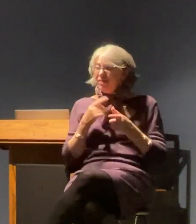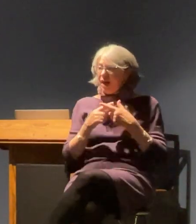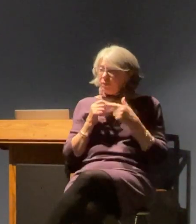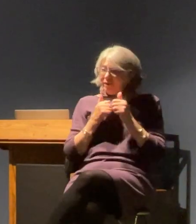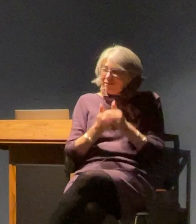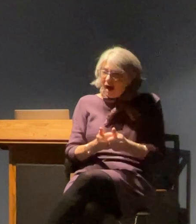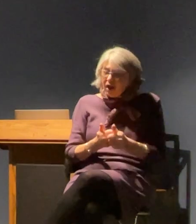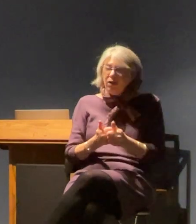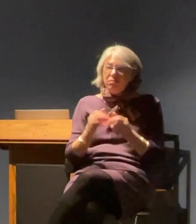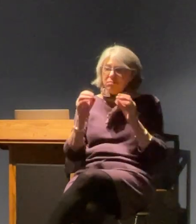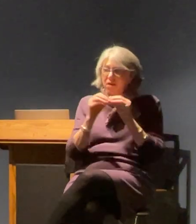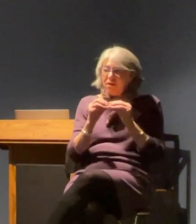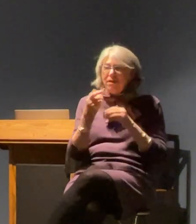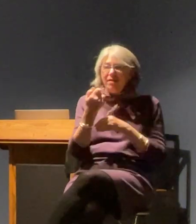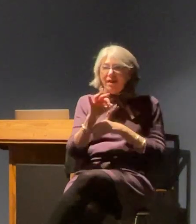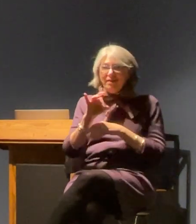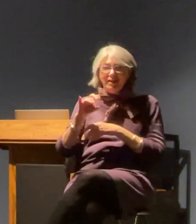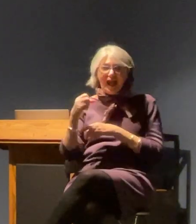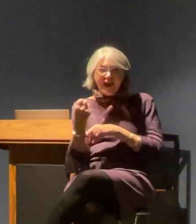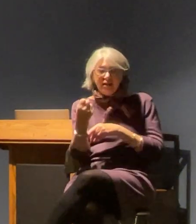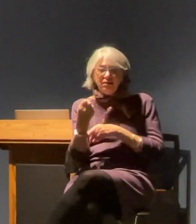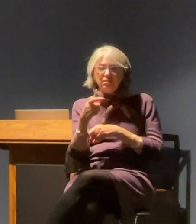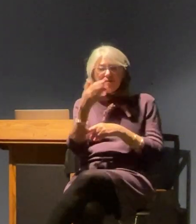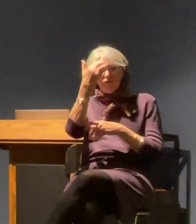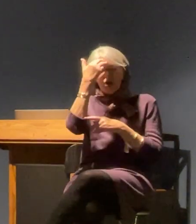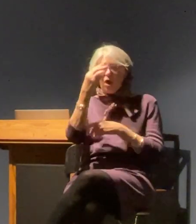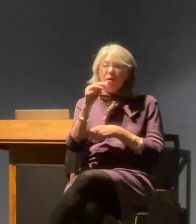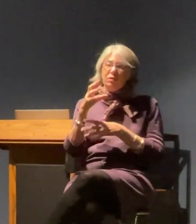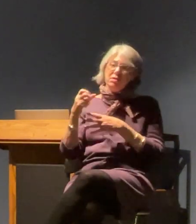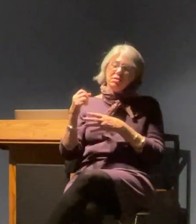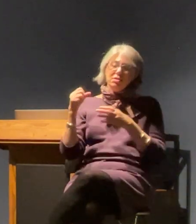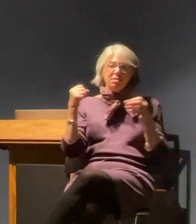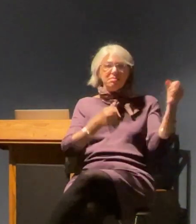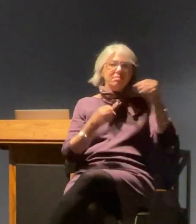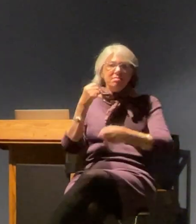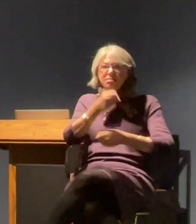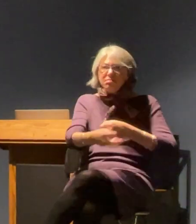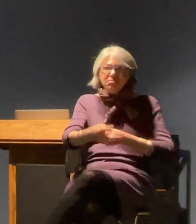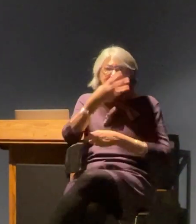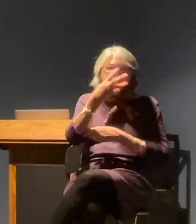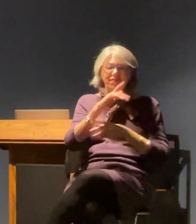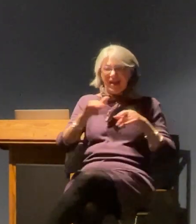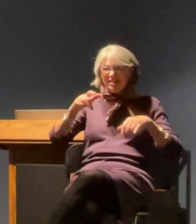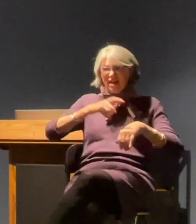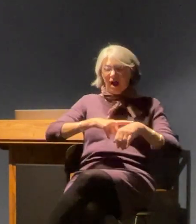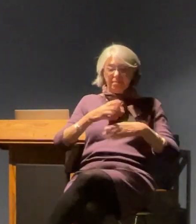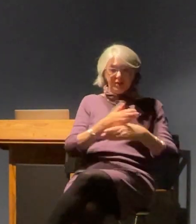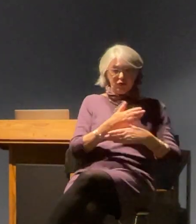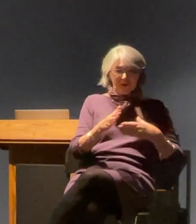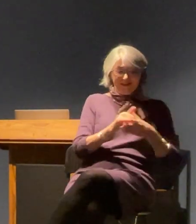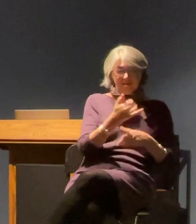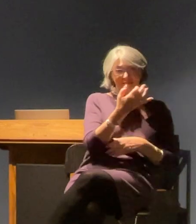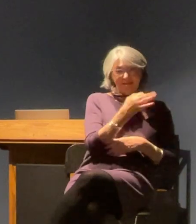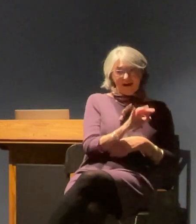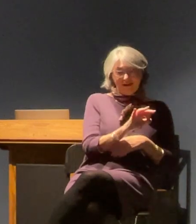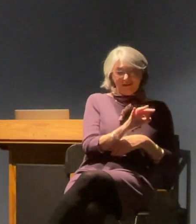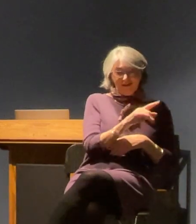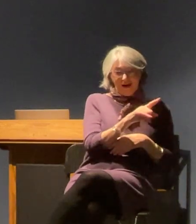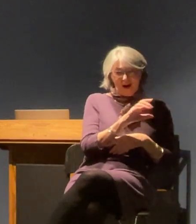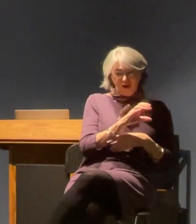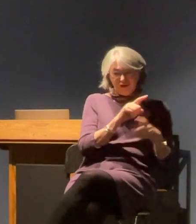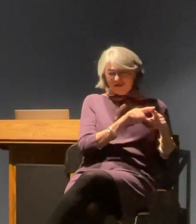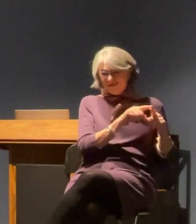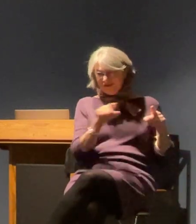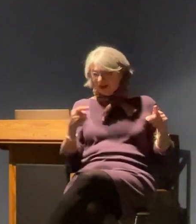through 1980s, right? As we know, mass incarceration, and simultaneously too, between that 1900s